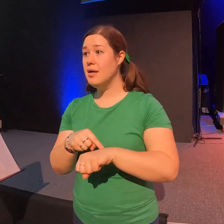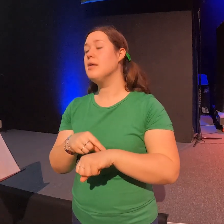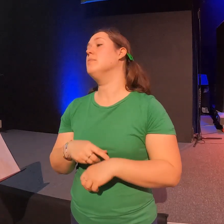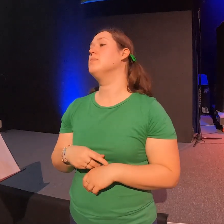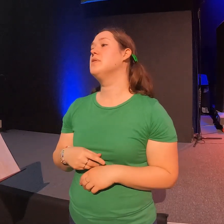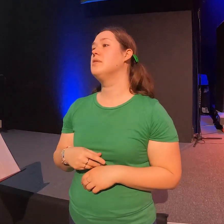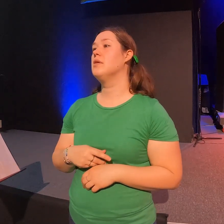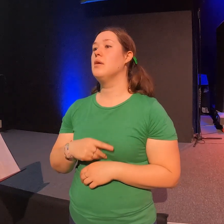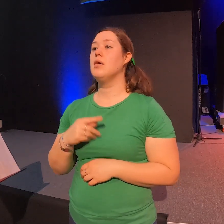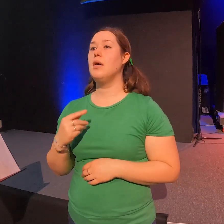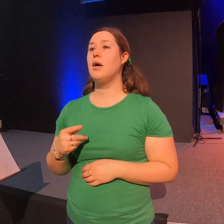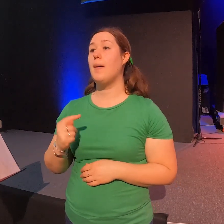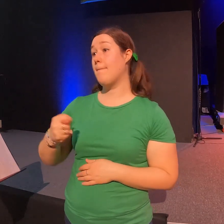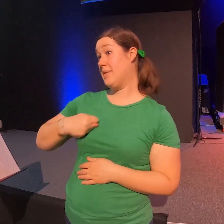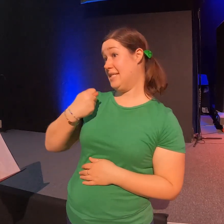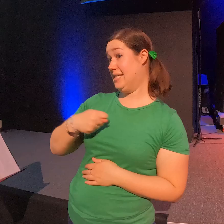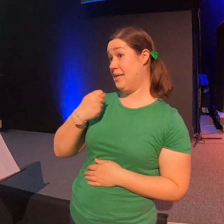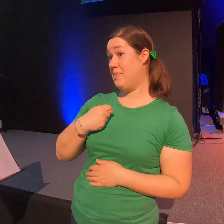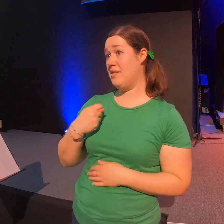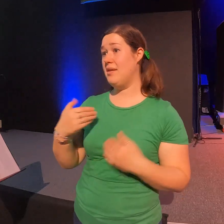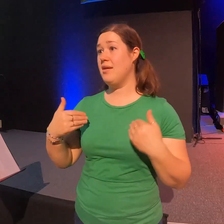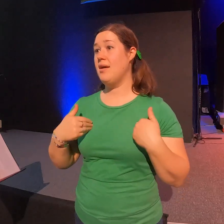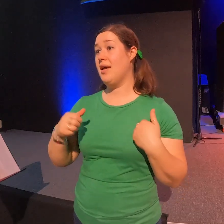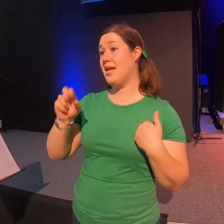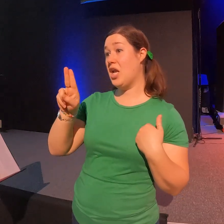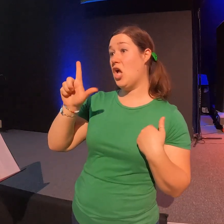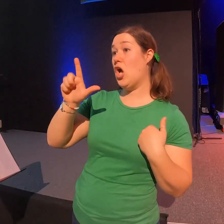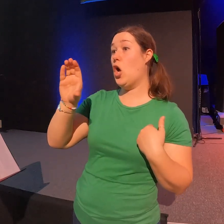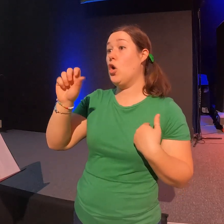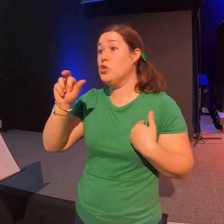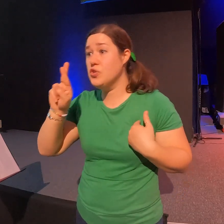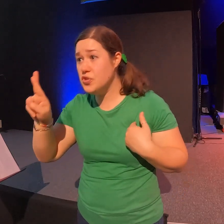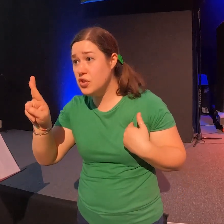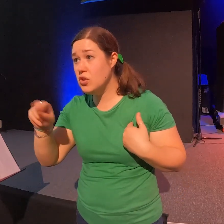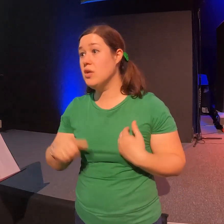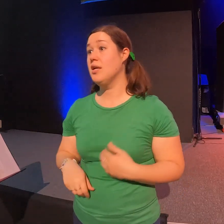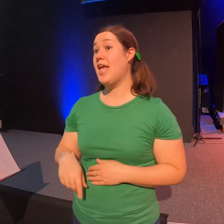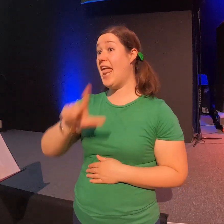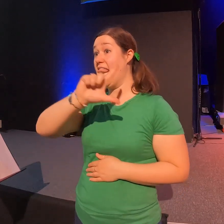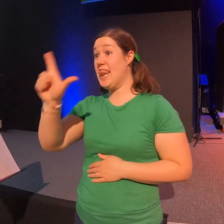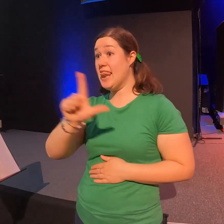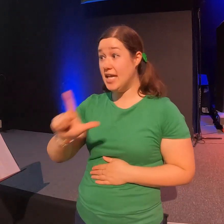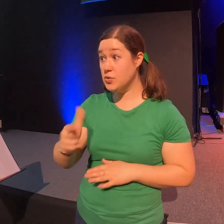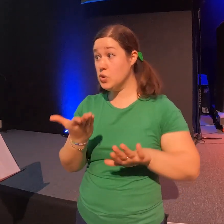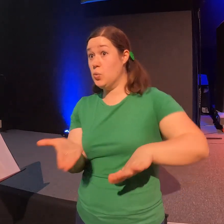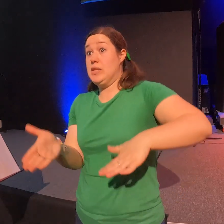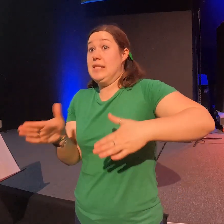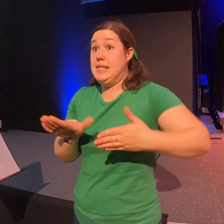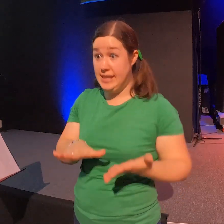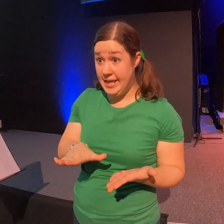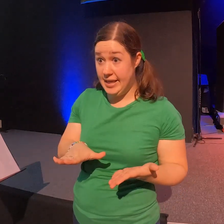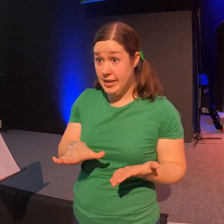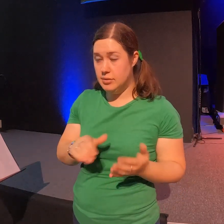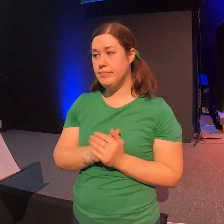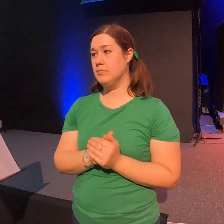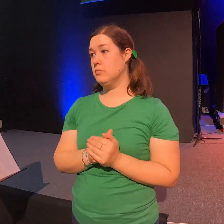Paul was a Christian killer. Oh, and Lazarus was dead. D-E-D, dead.